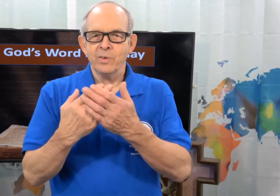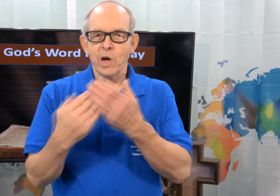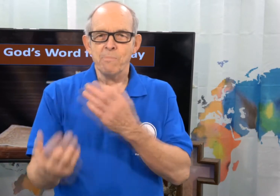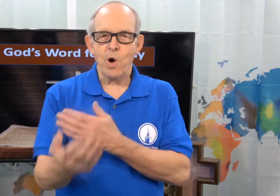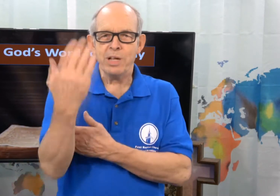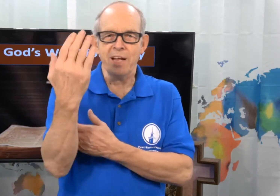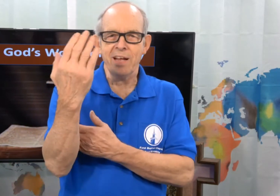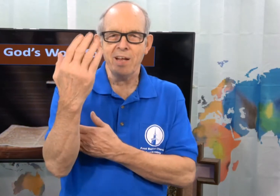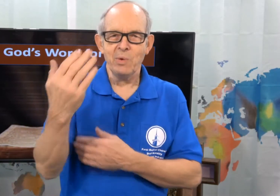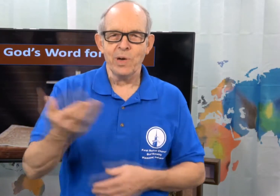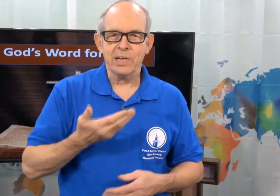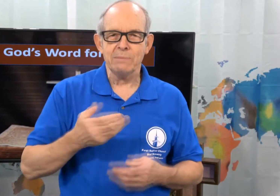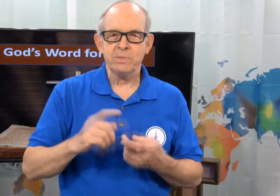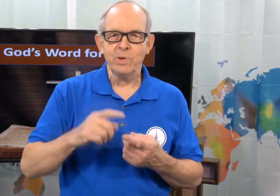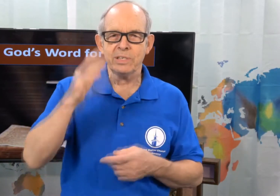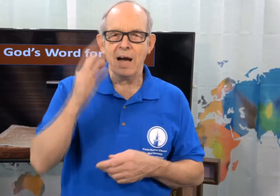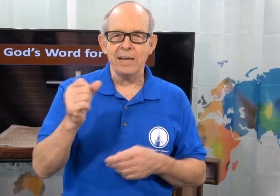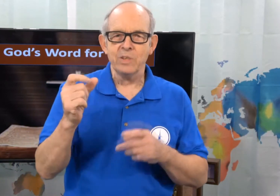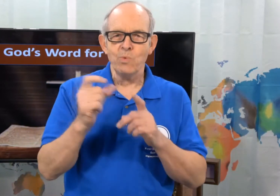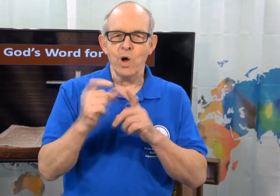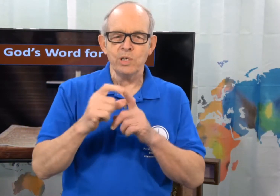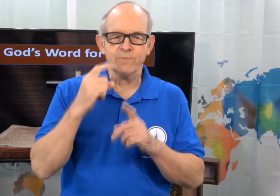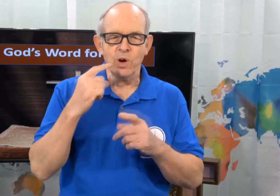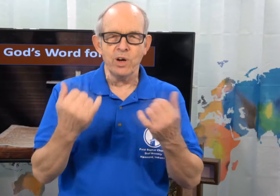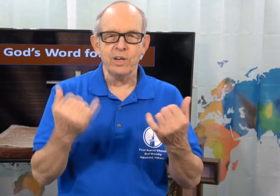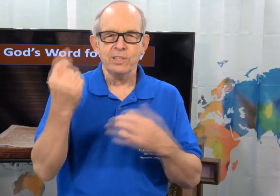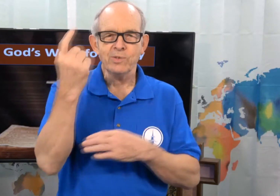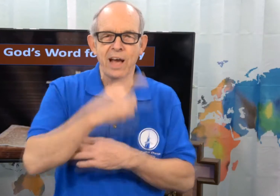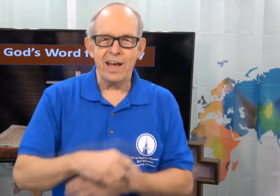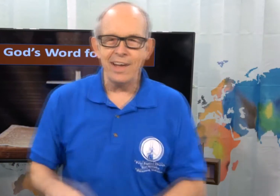Good morning! Welcome to God's Word for today!